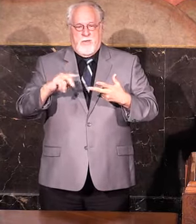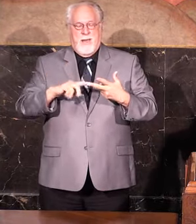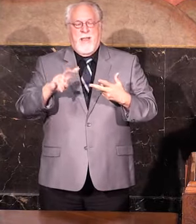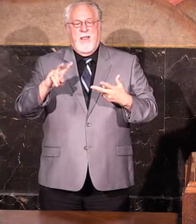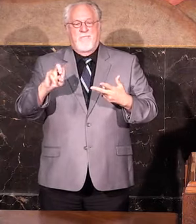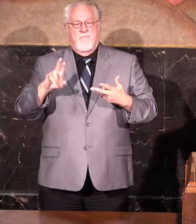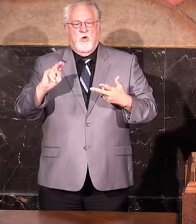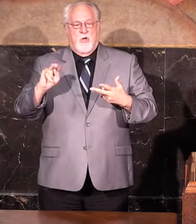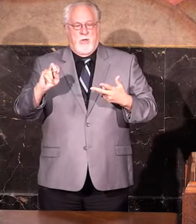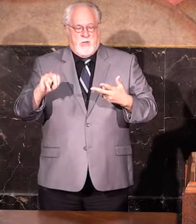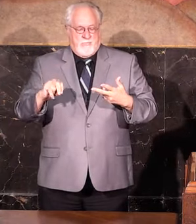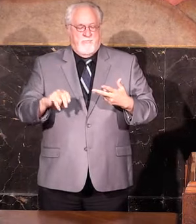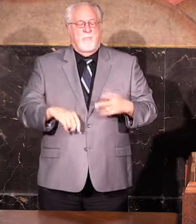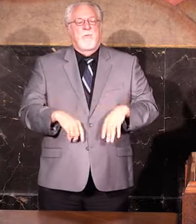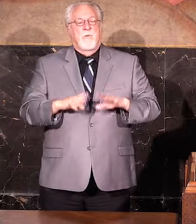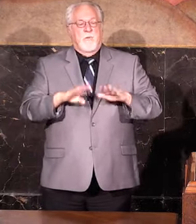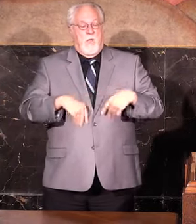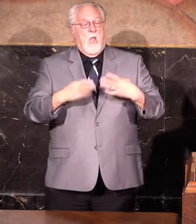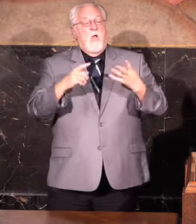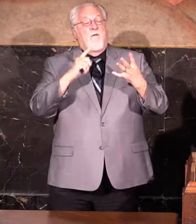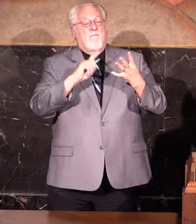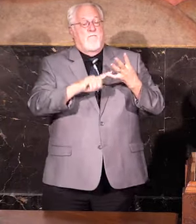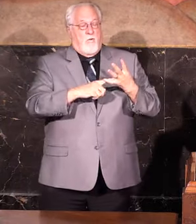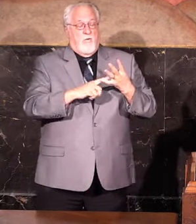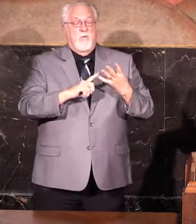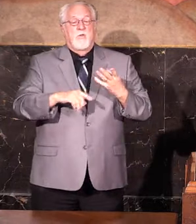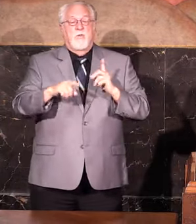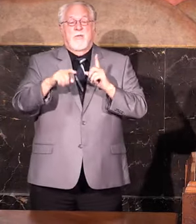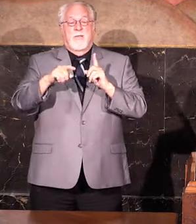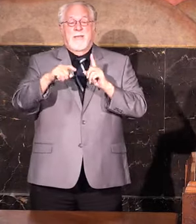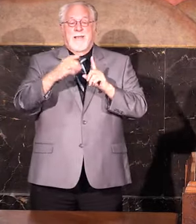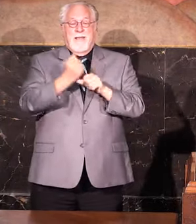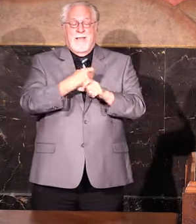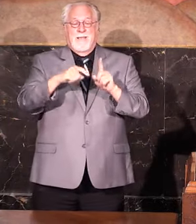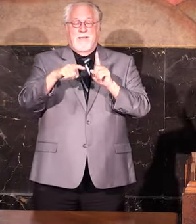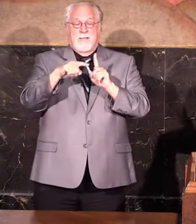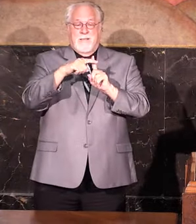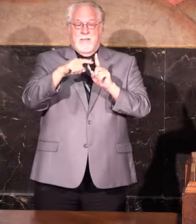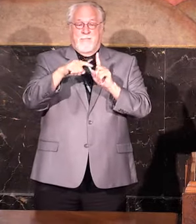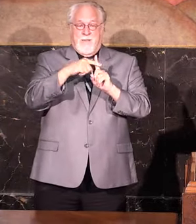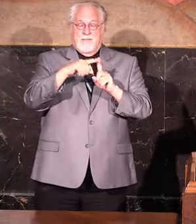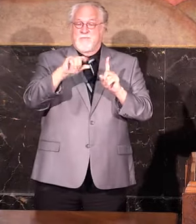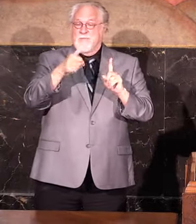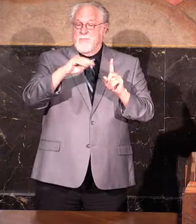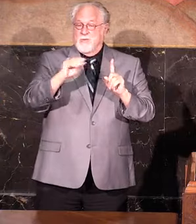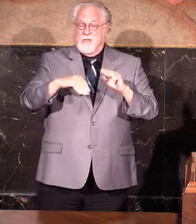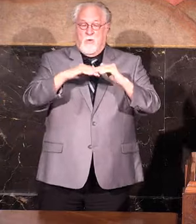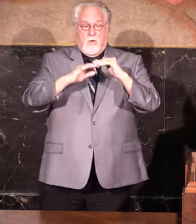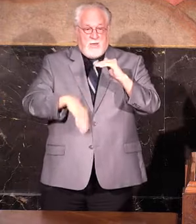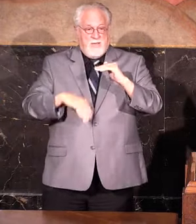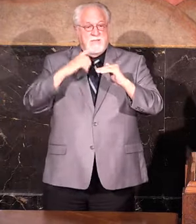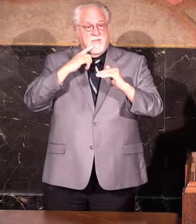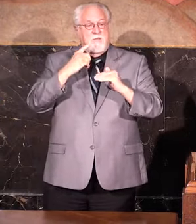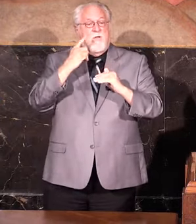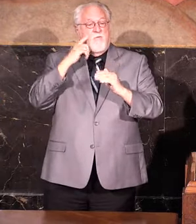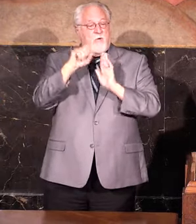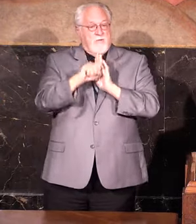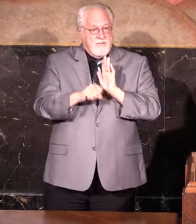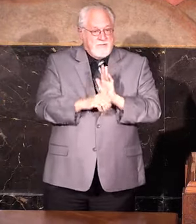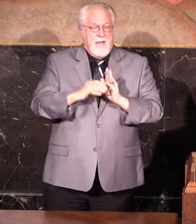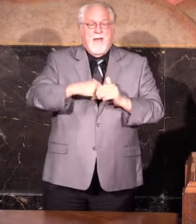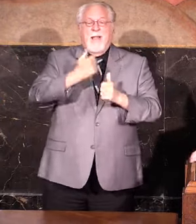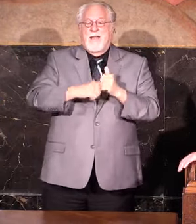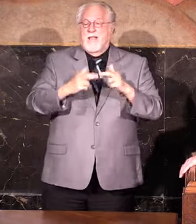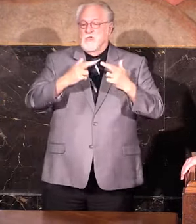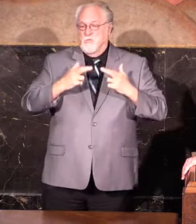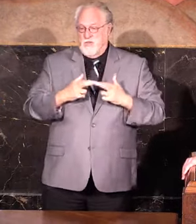The 4th goal is to achieve that positivity of 10% or less as a state and for each region of our state. I told